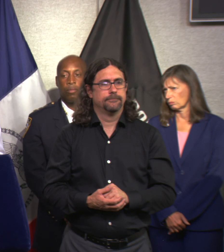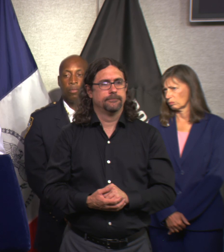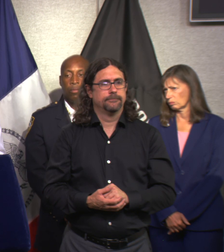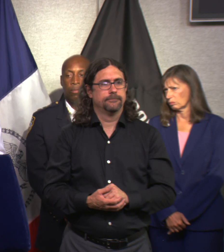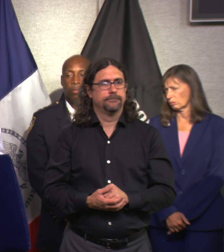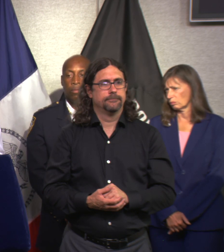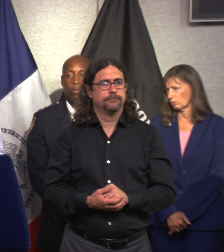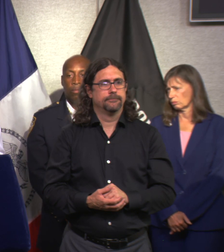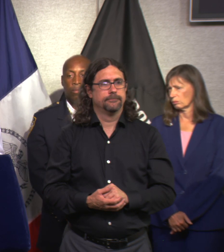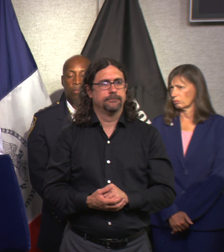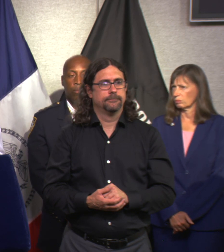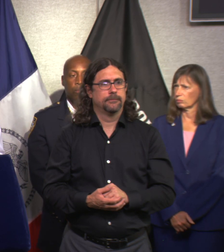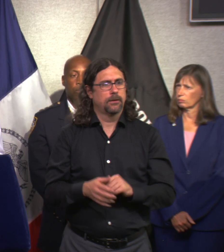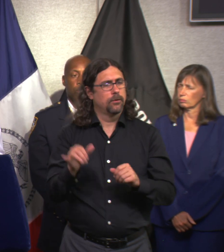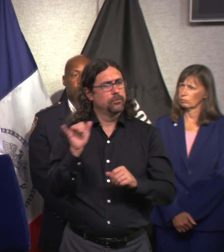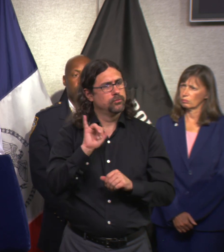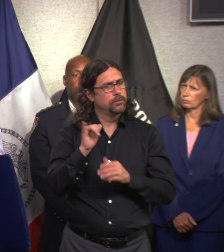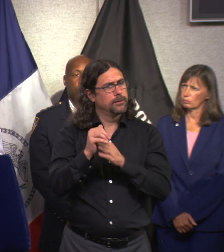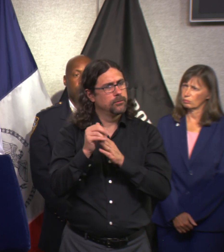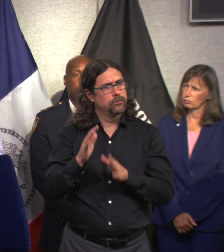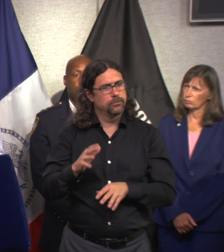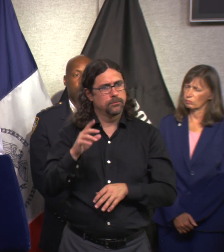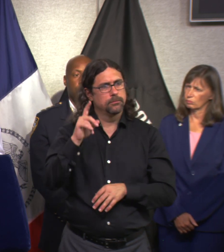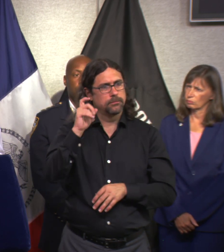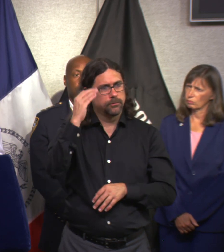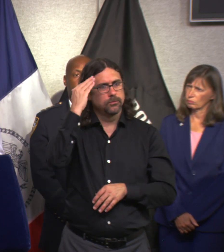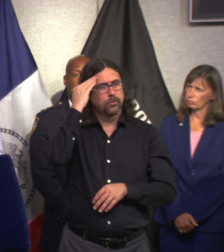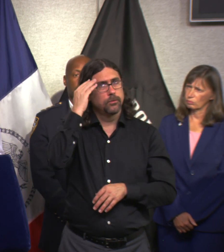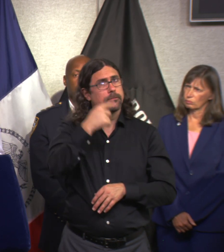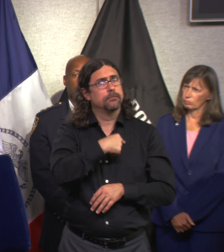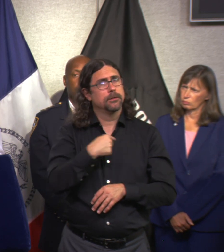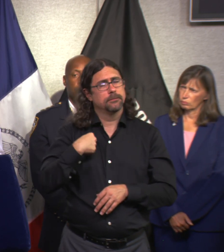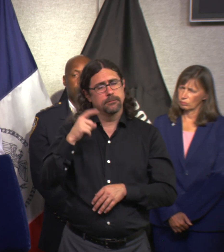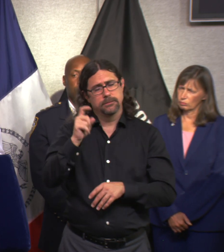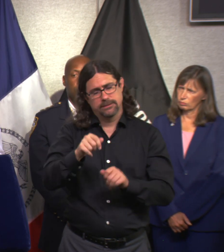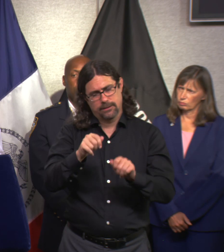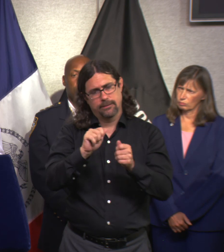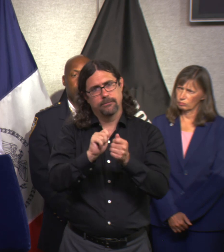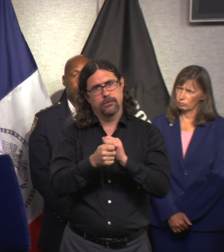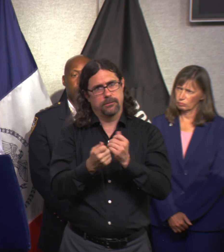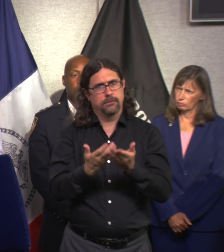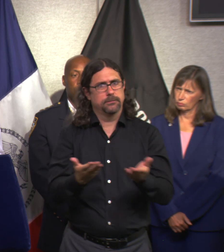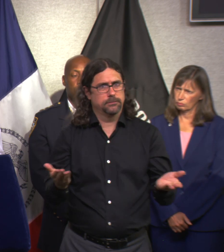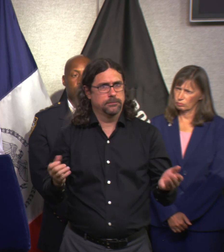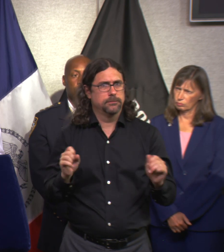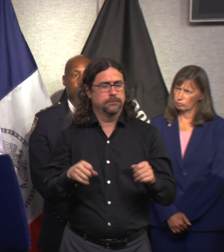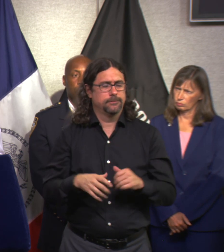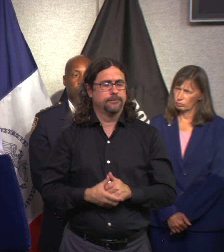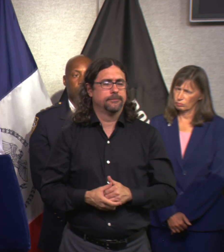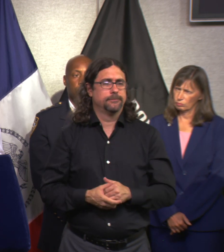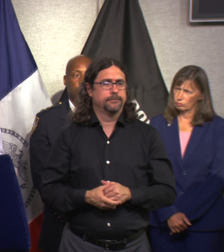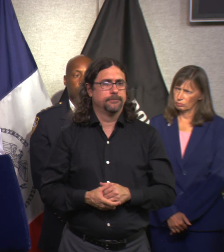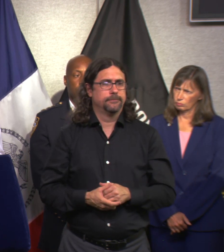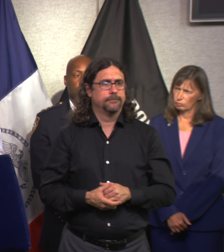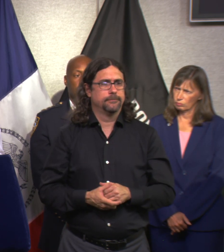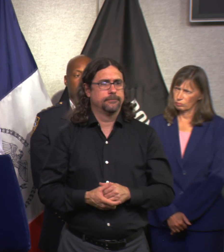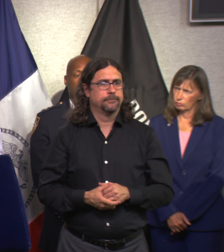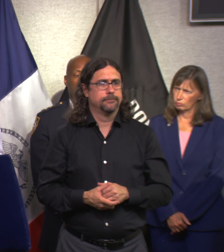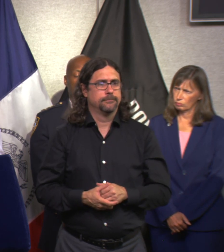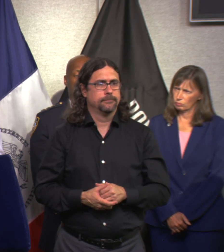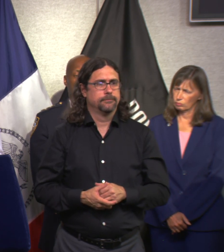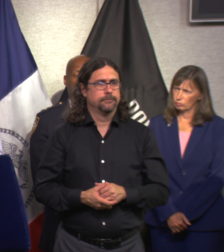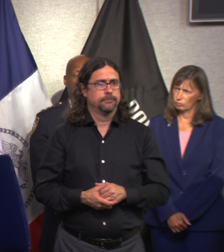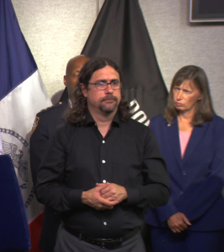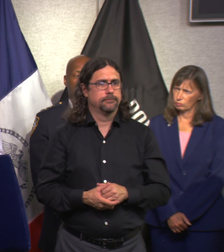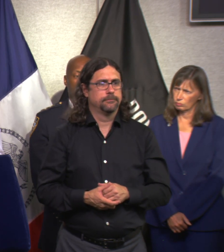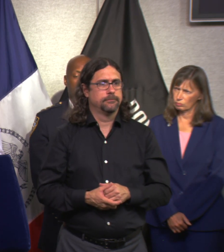things. I believe in my heart that we're in a very different city today than we were 5 years ago. And the amount of